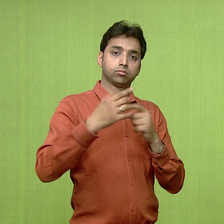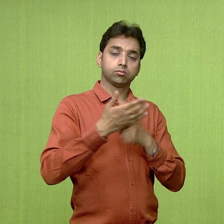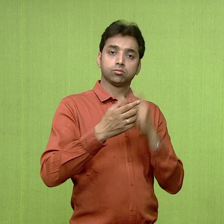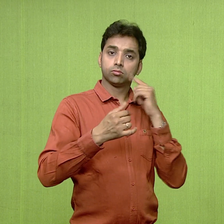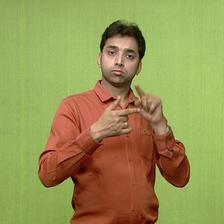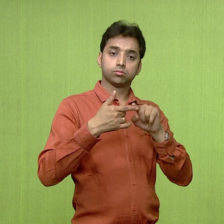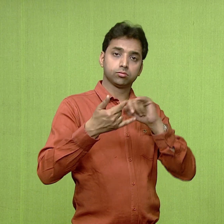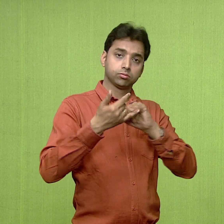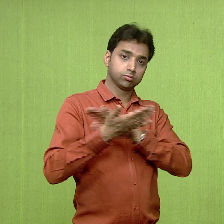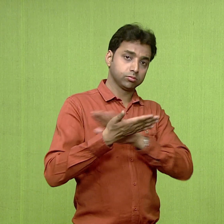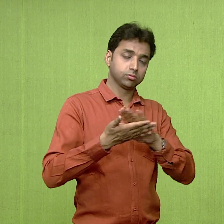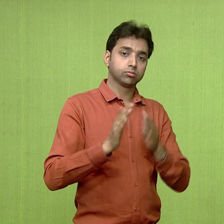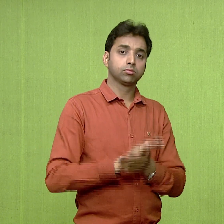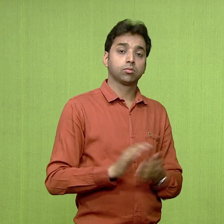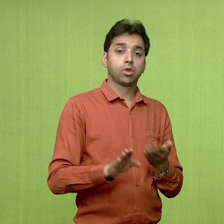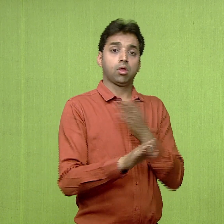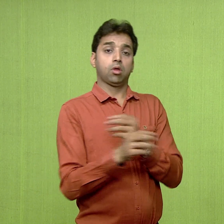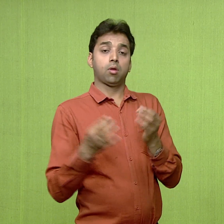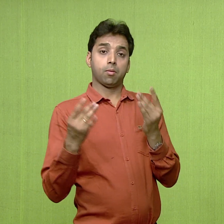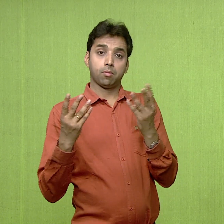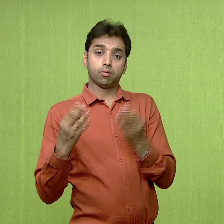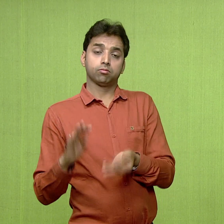or math for 10 years.